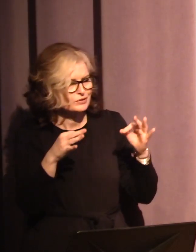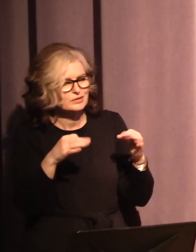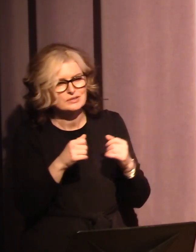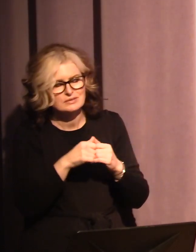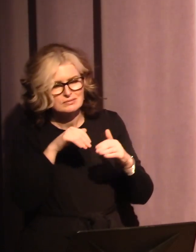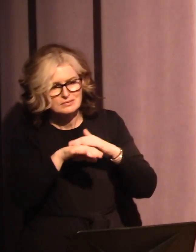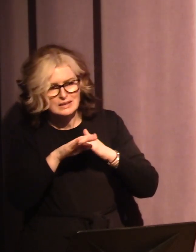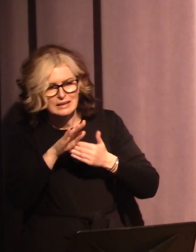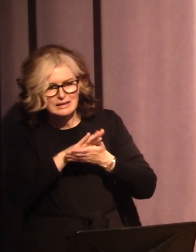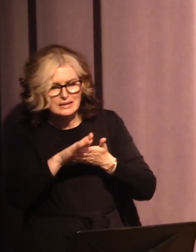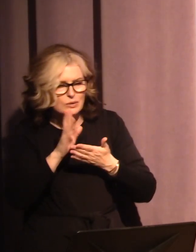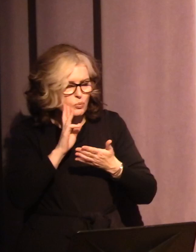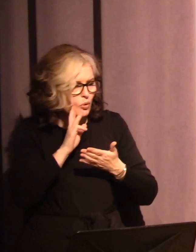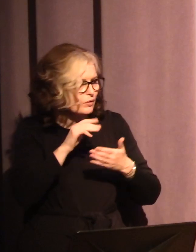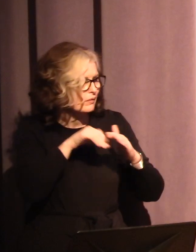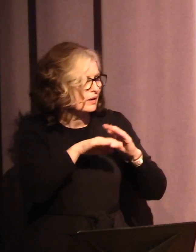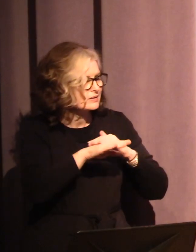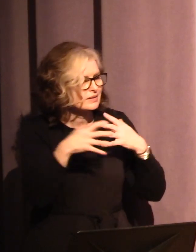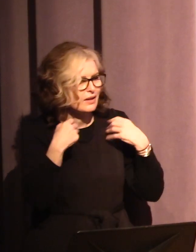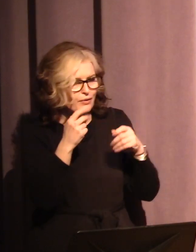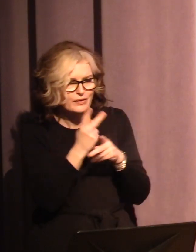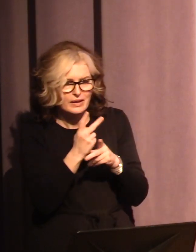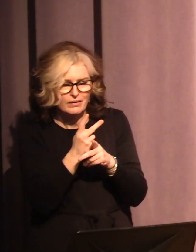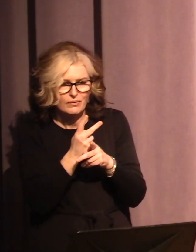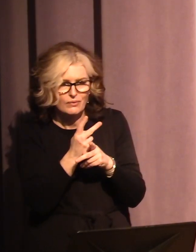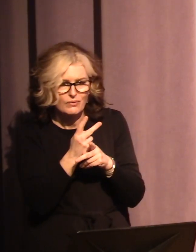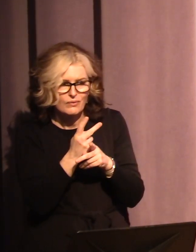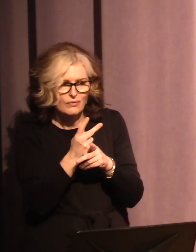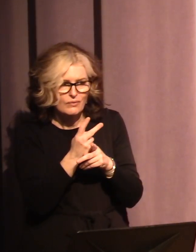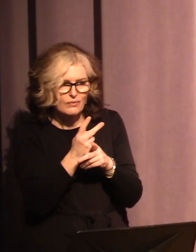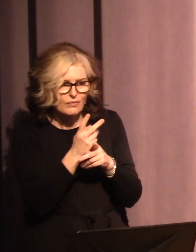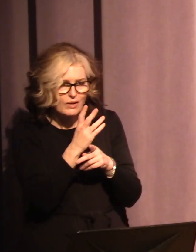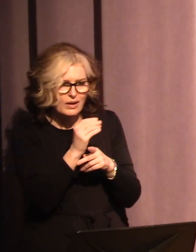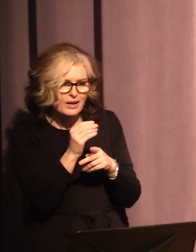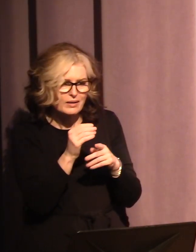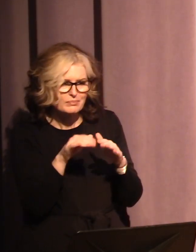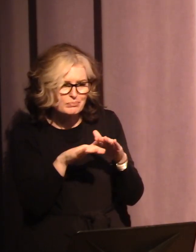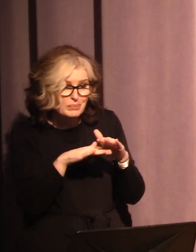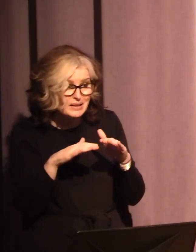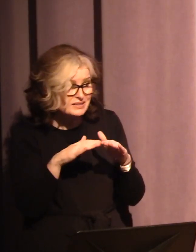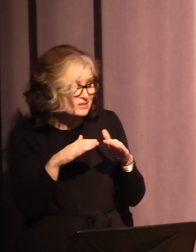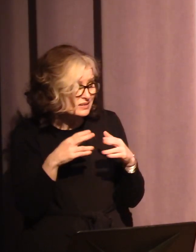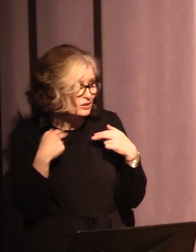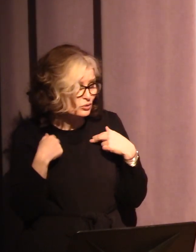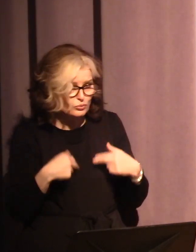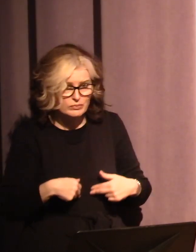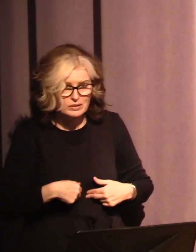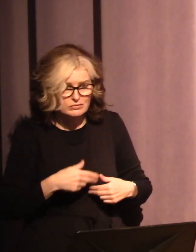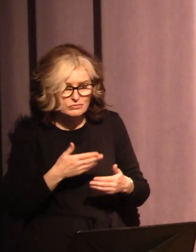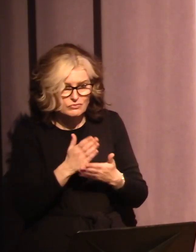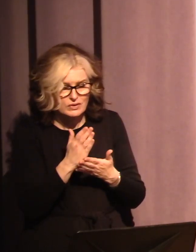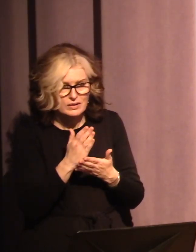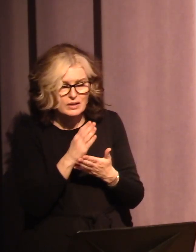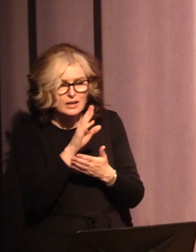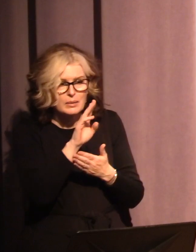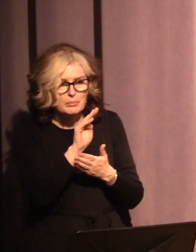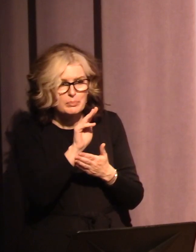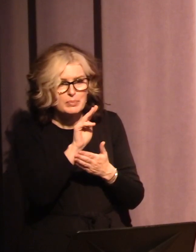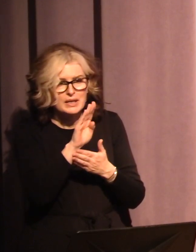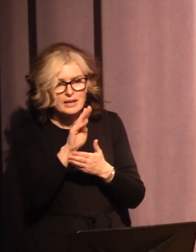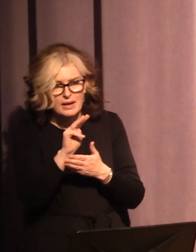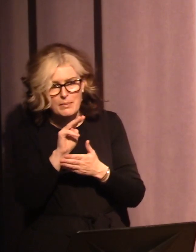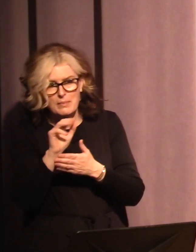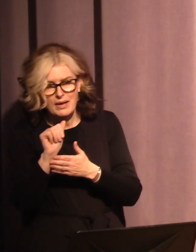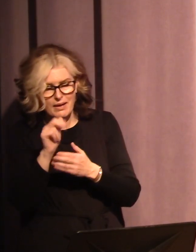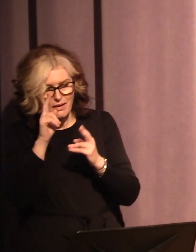access to clean water, access to health care, and basic human rights, the BMA will honor her